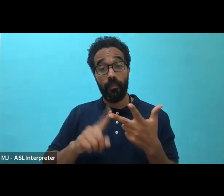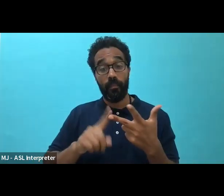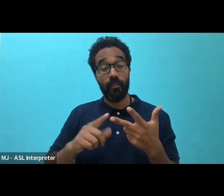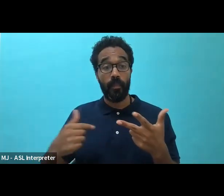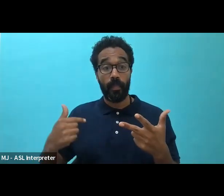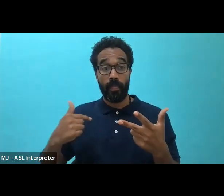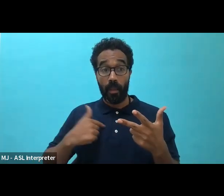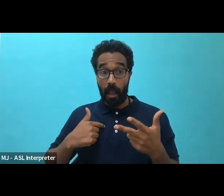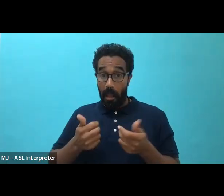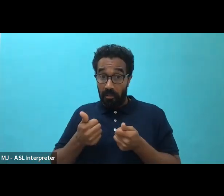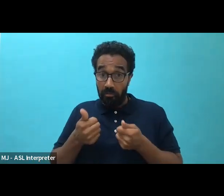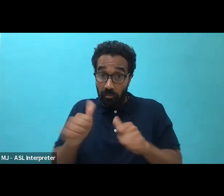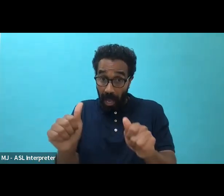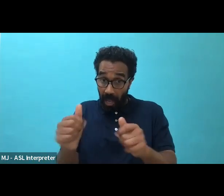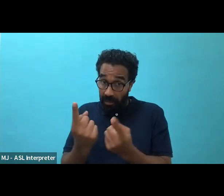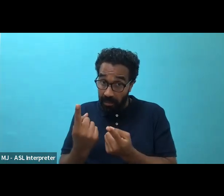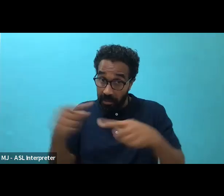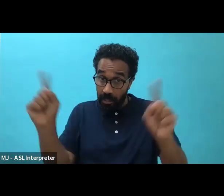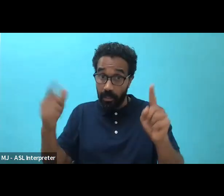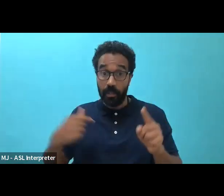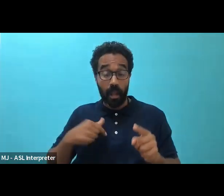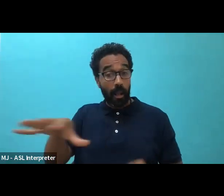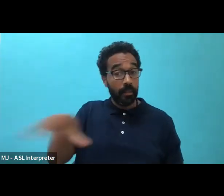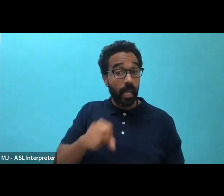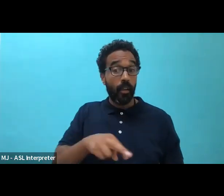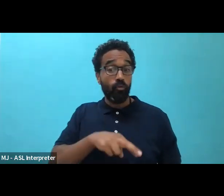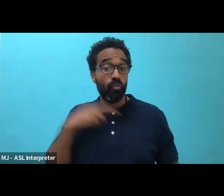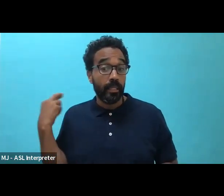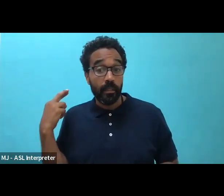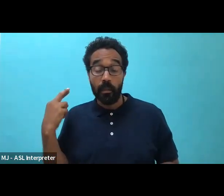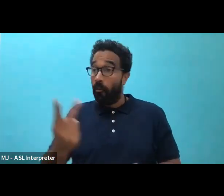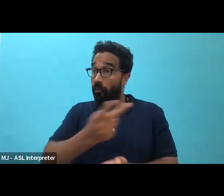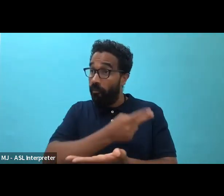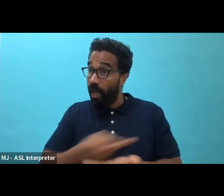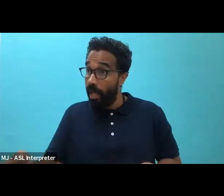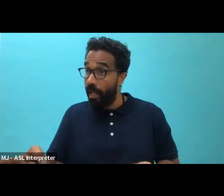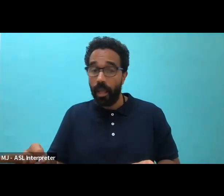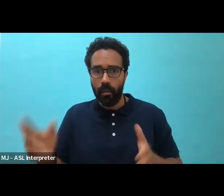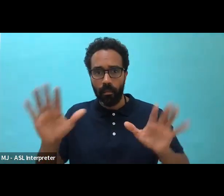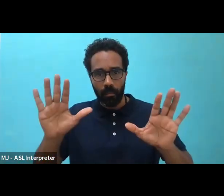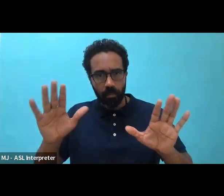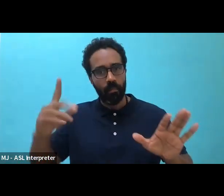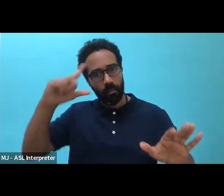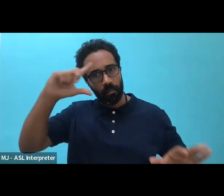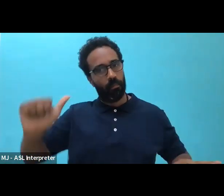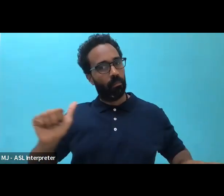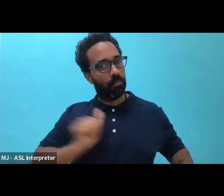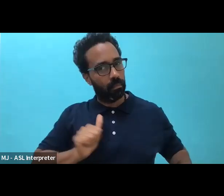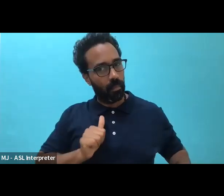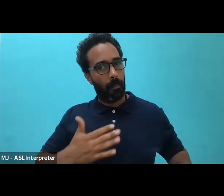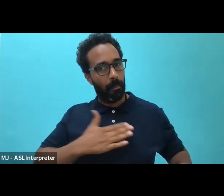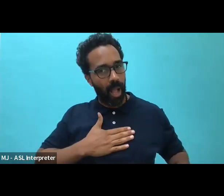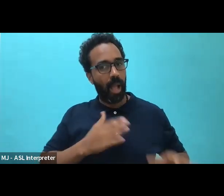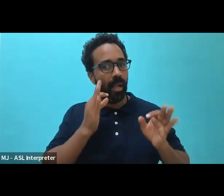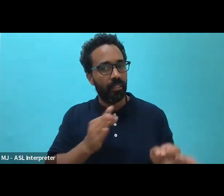and succeed, take risks, and maybe even fail in some things and try again or try something